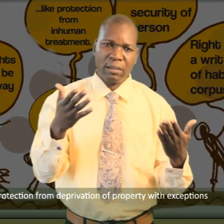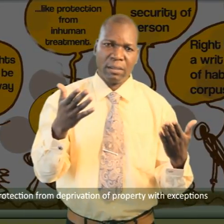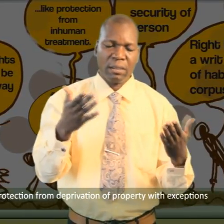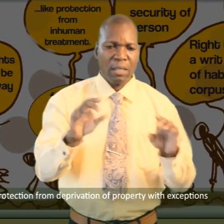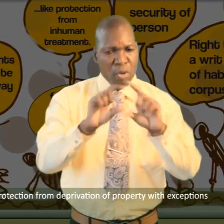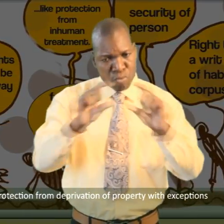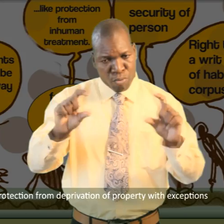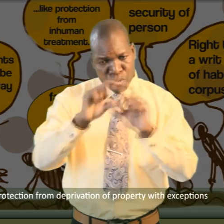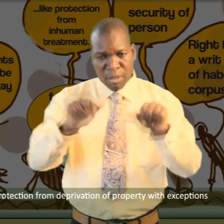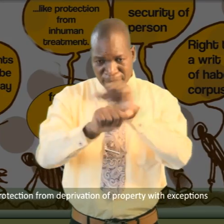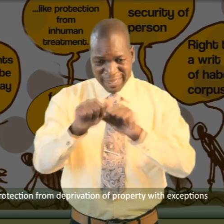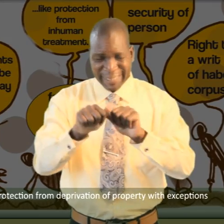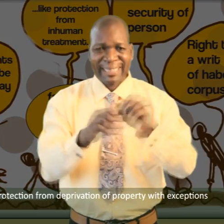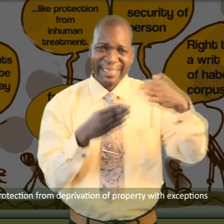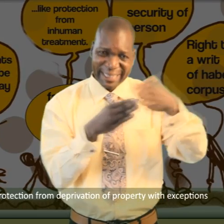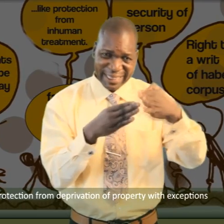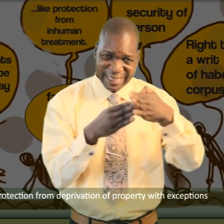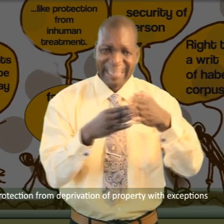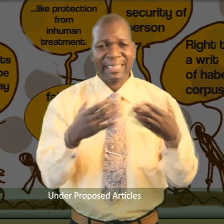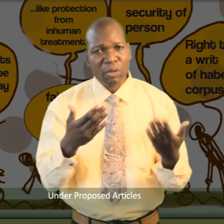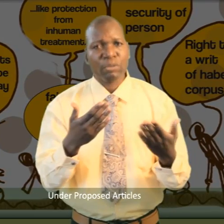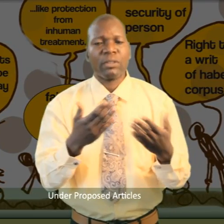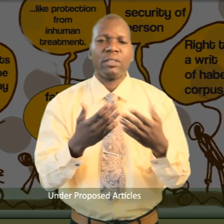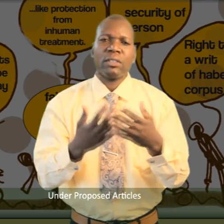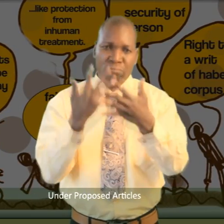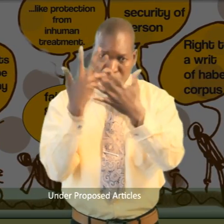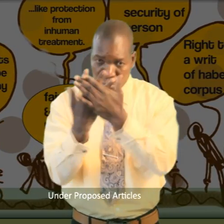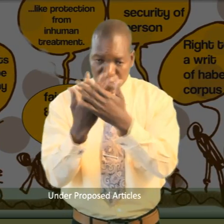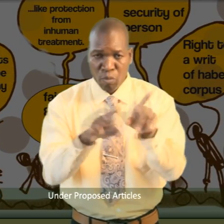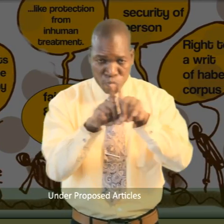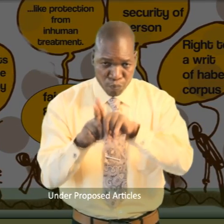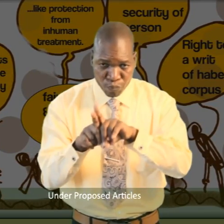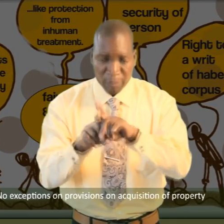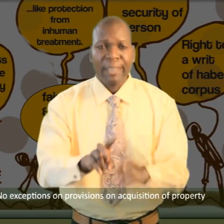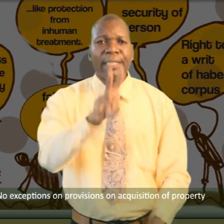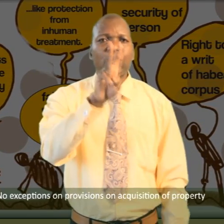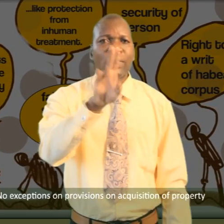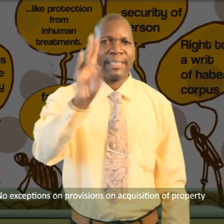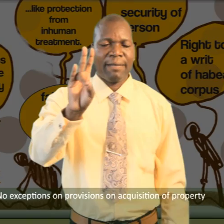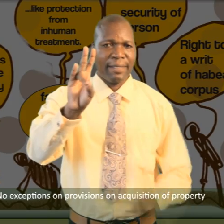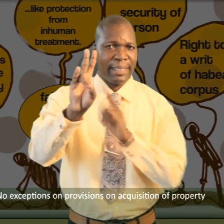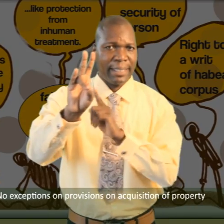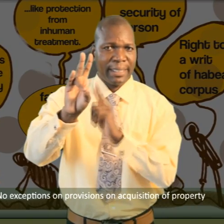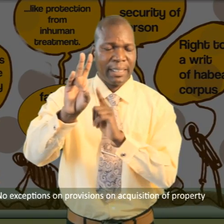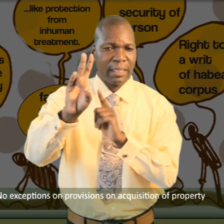with exceptions. Under proposed articles, 29, no exceptions